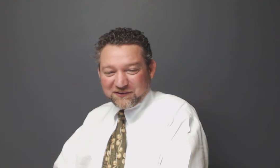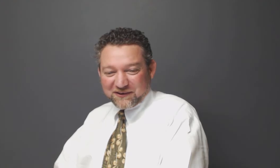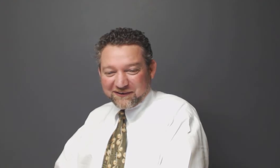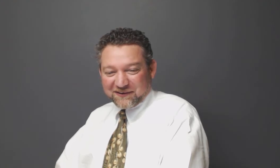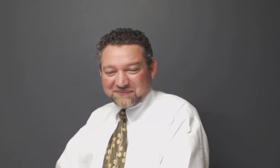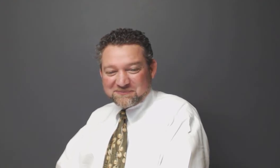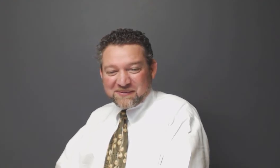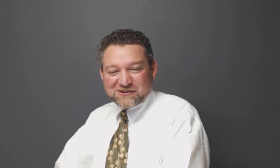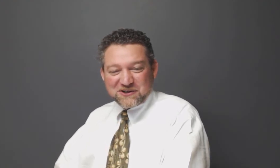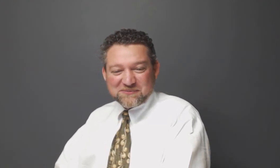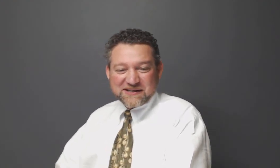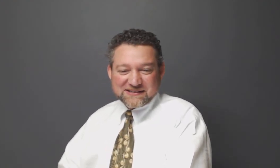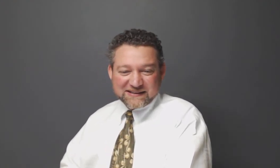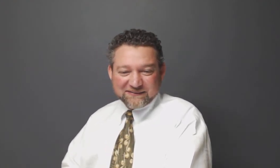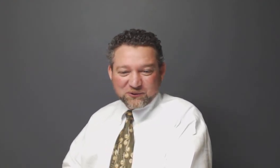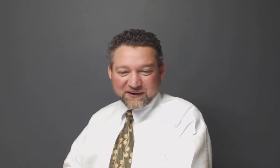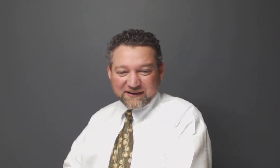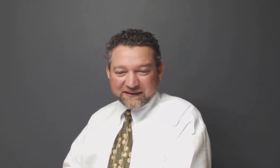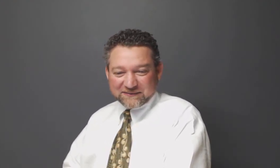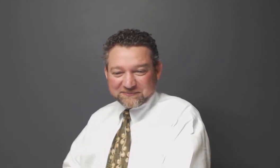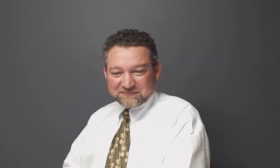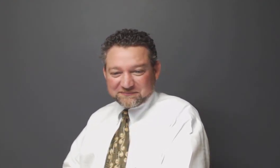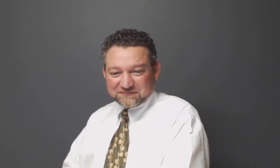it all. Psalms 18:49.